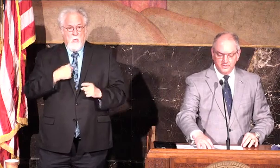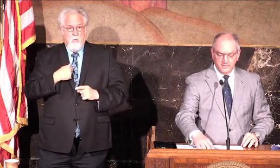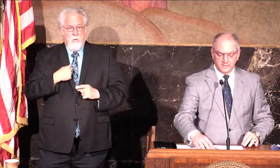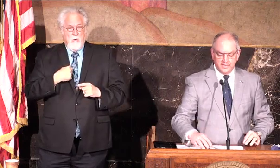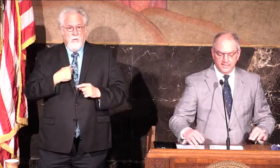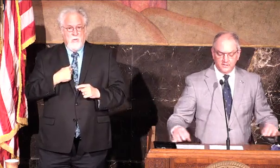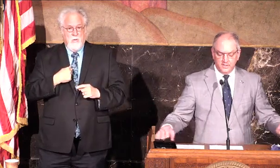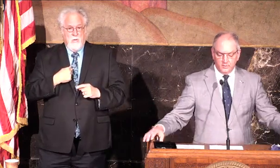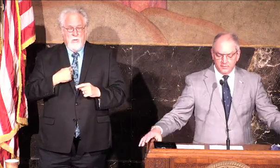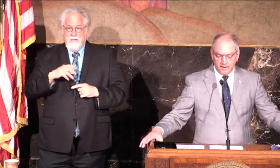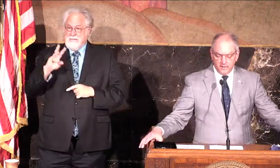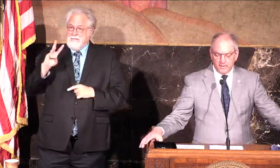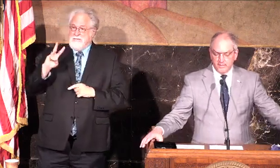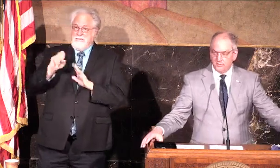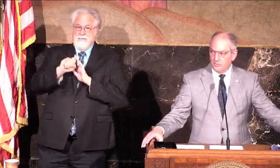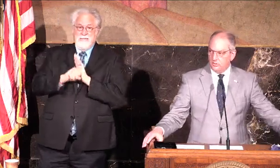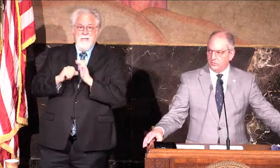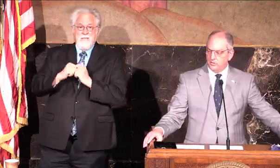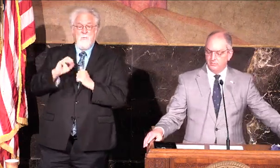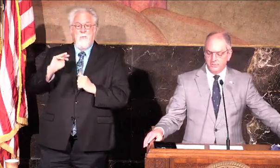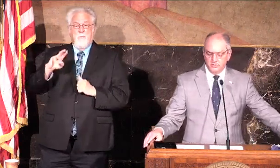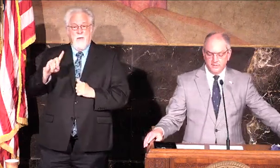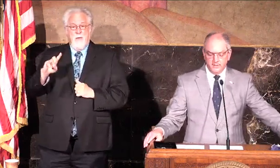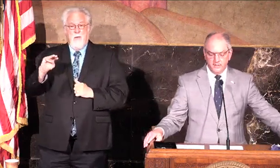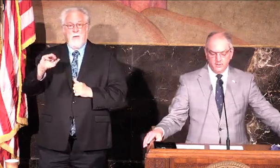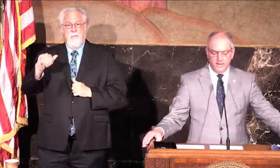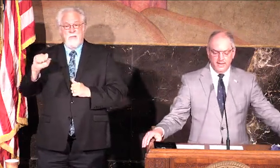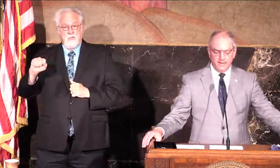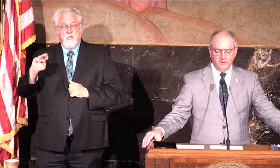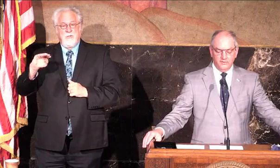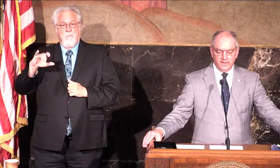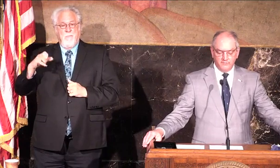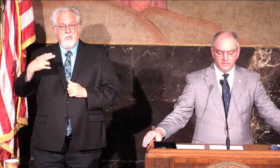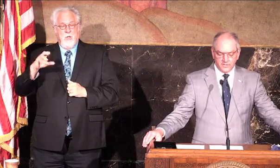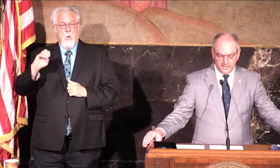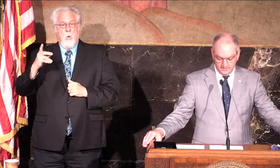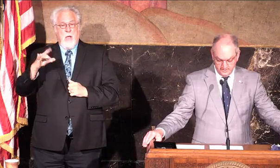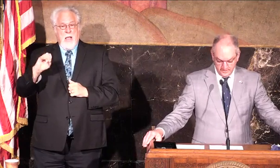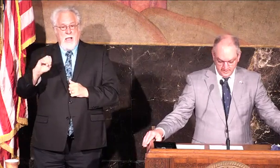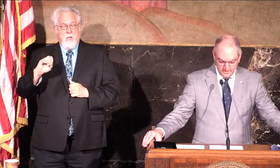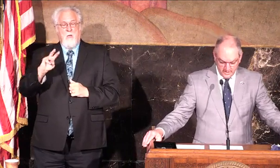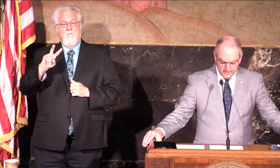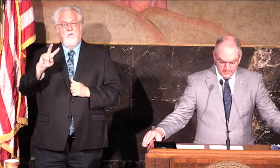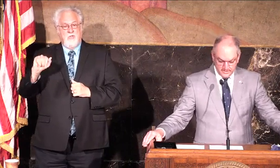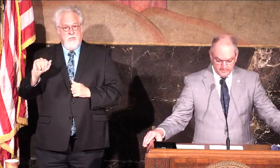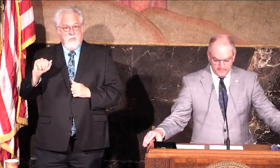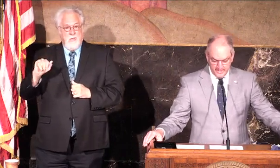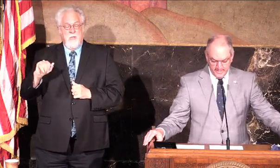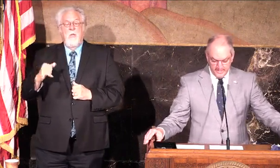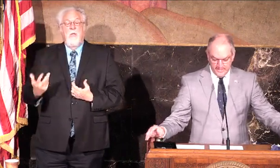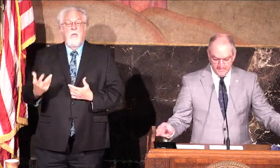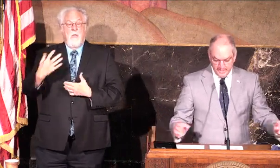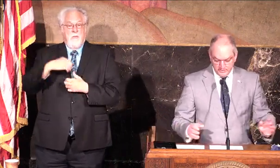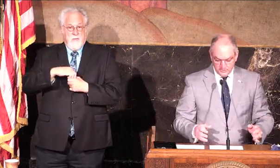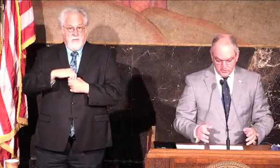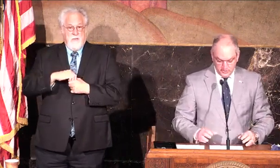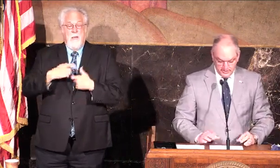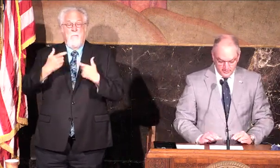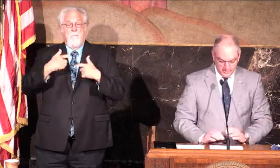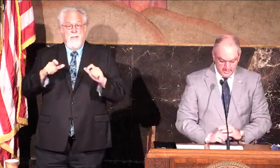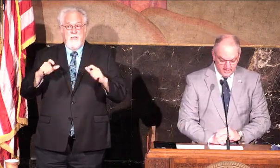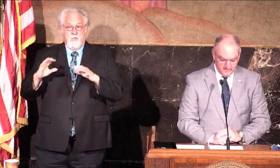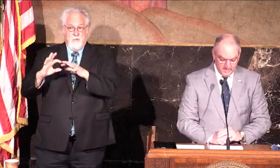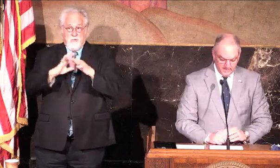6 states, along with Maryland, Massachusetts, Michigan, Ohio, and Virginia, participating in a major